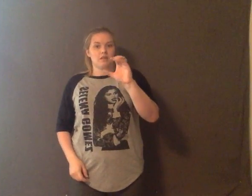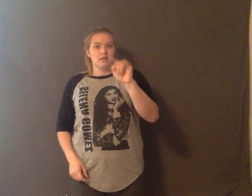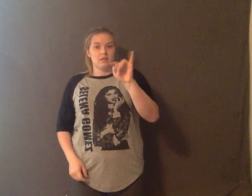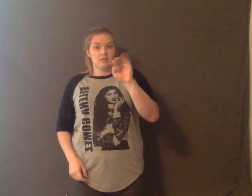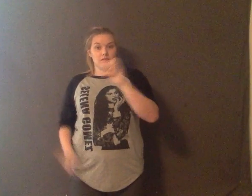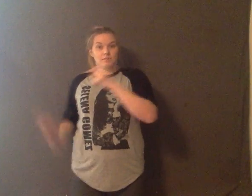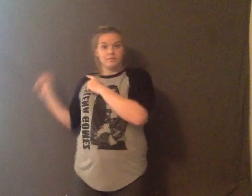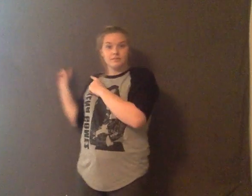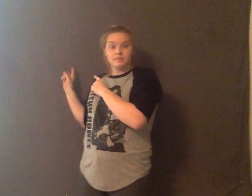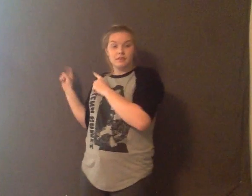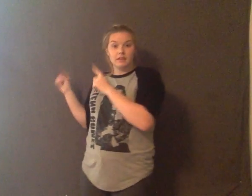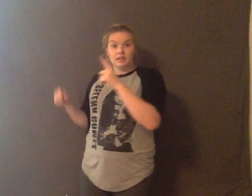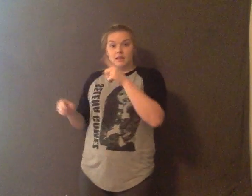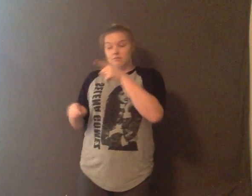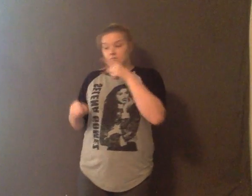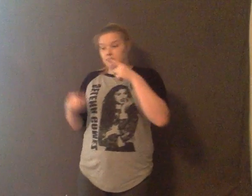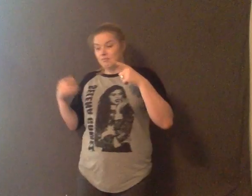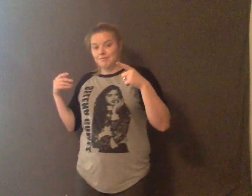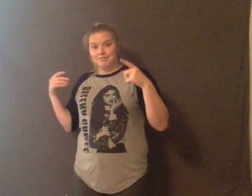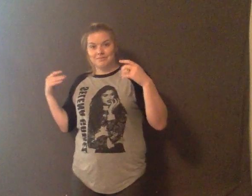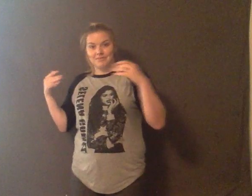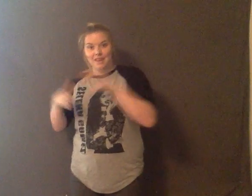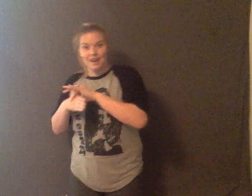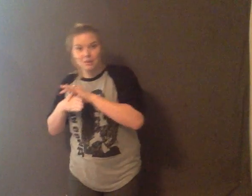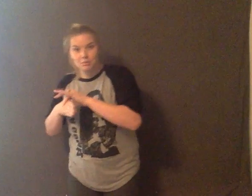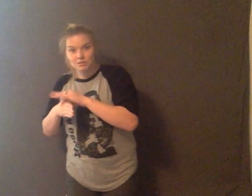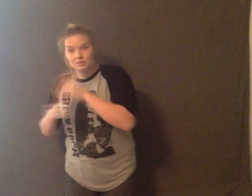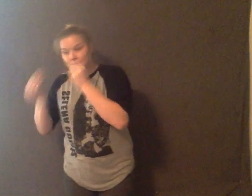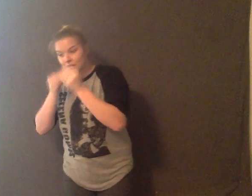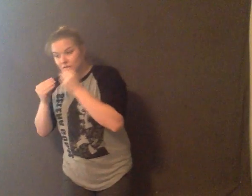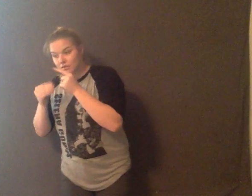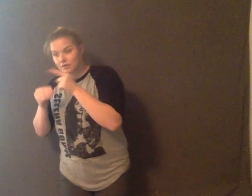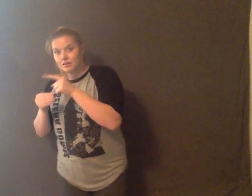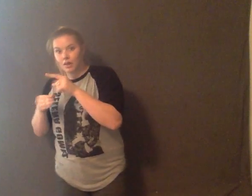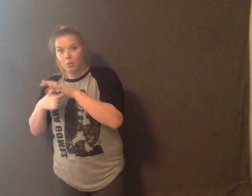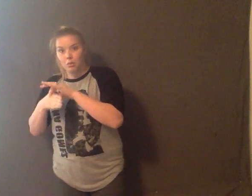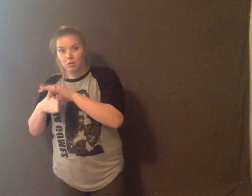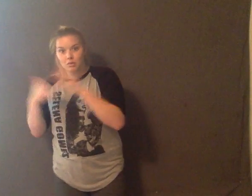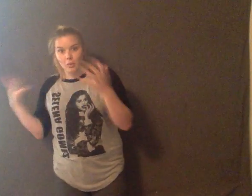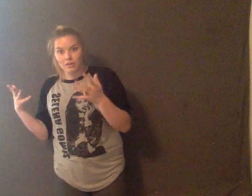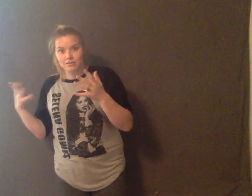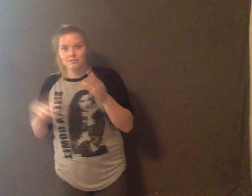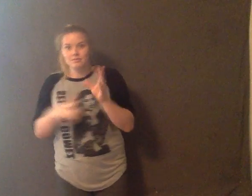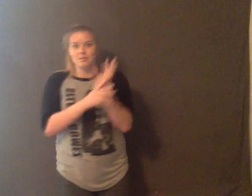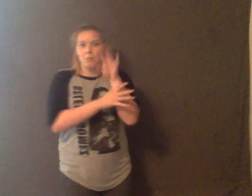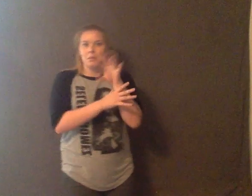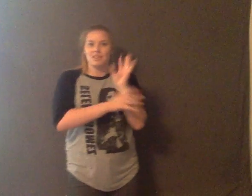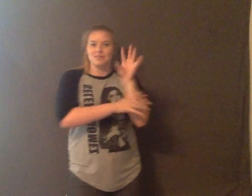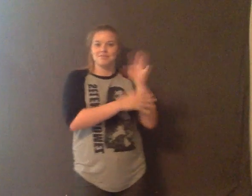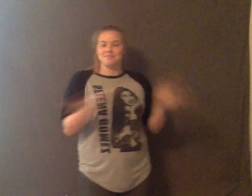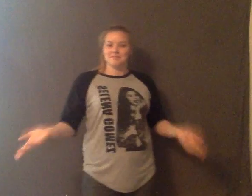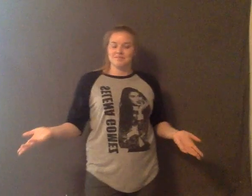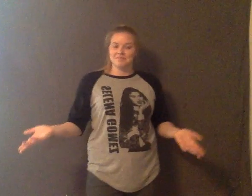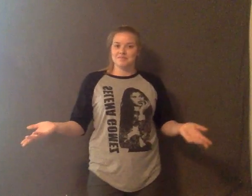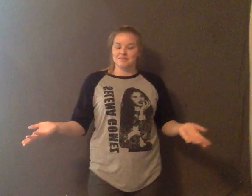protein you get from an animal is simply recycled plant protein. If you ate a diet that was calorically adequate in even things like brown rice and